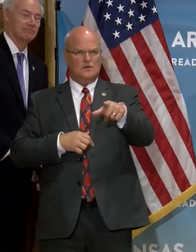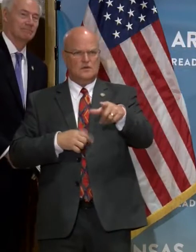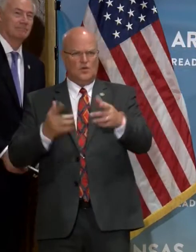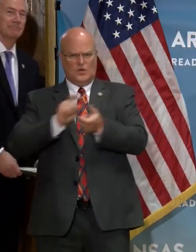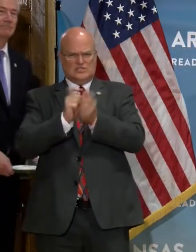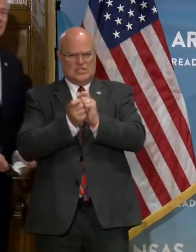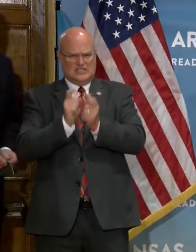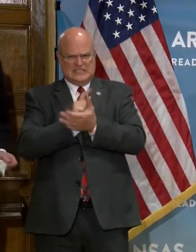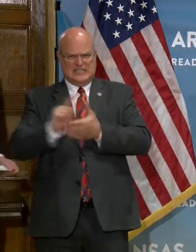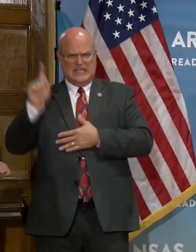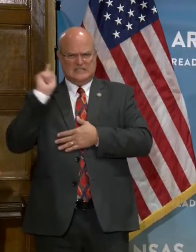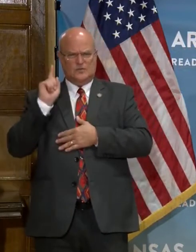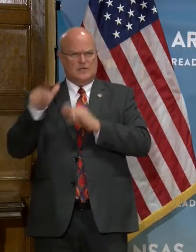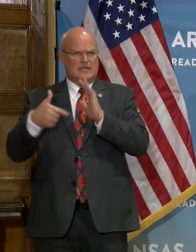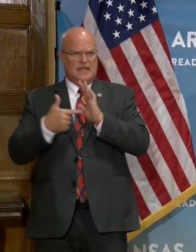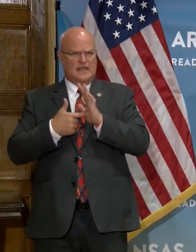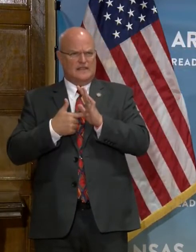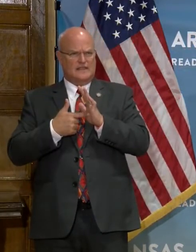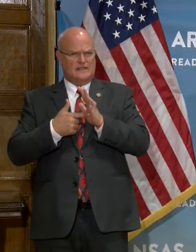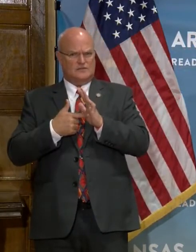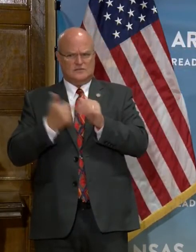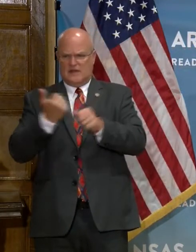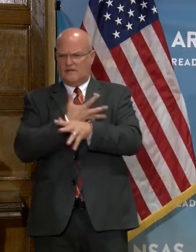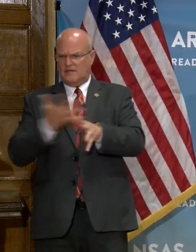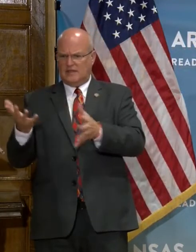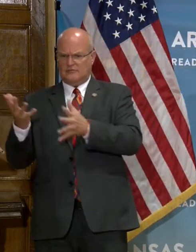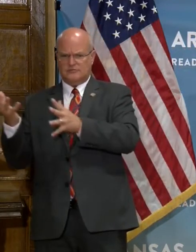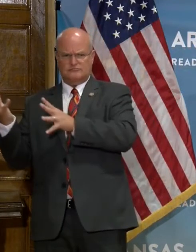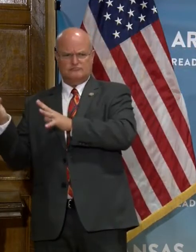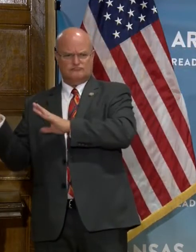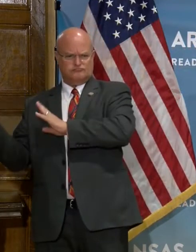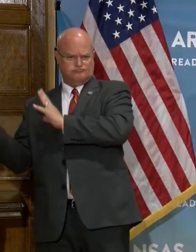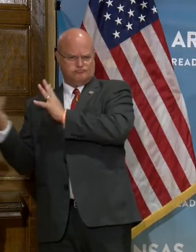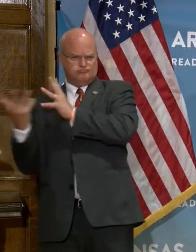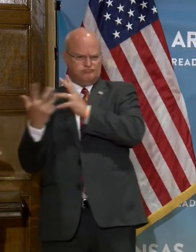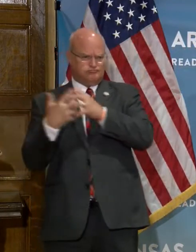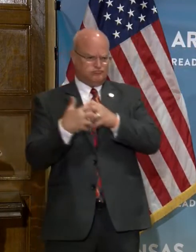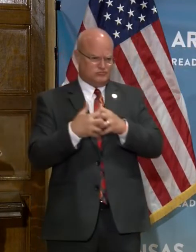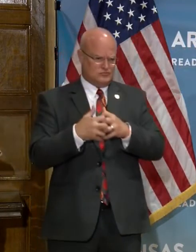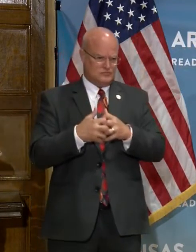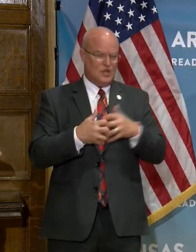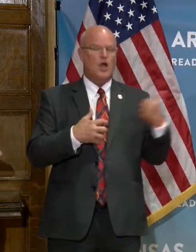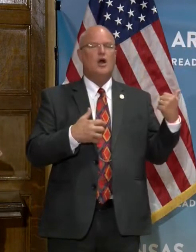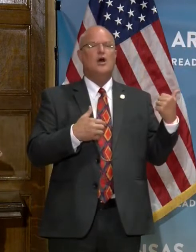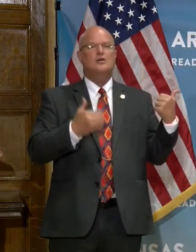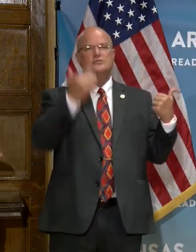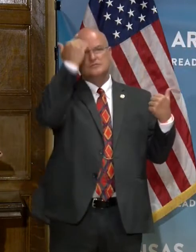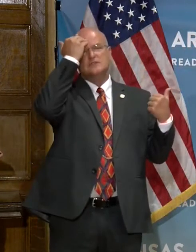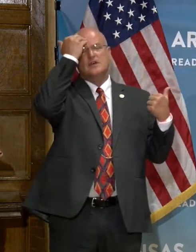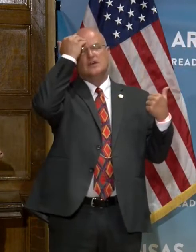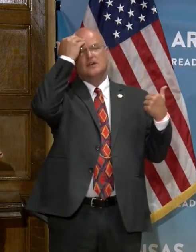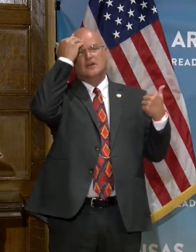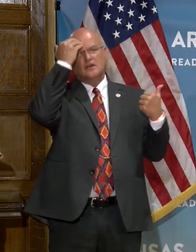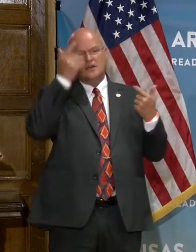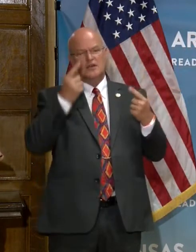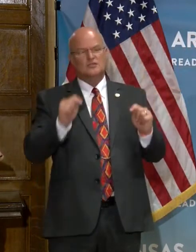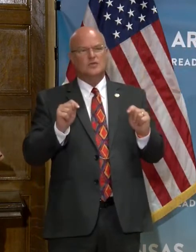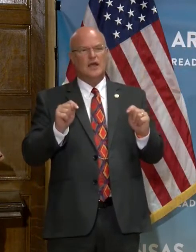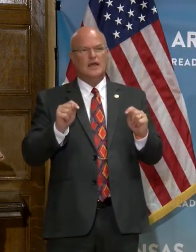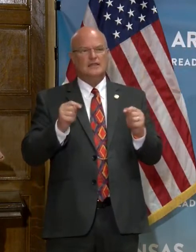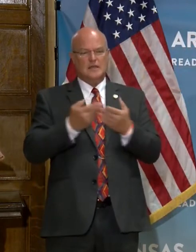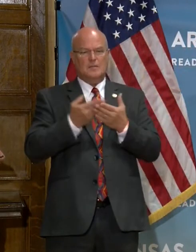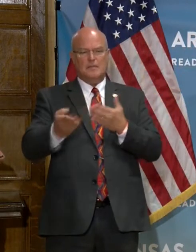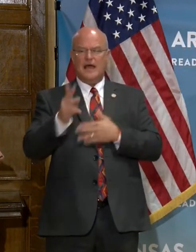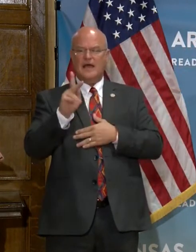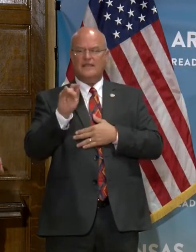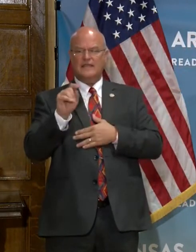ago when everything was kind of on the up and up to now? We gained new knowledge as we were trying to buy the kits.